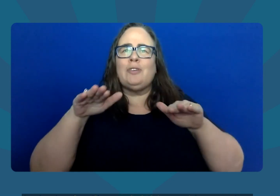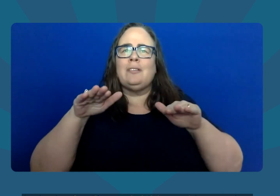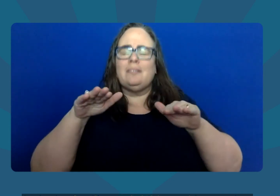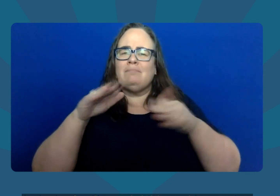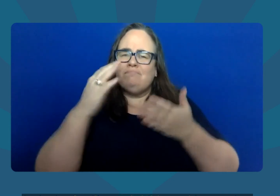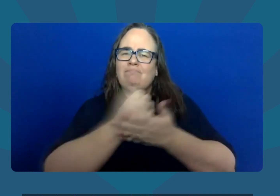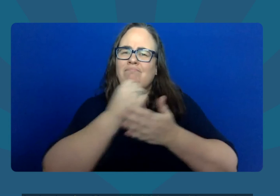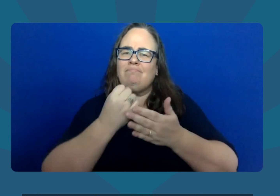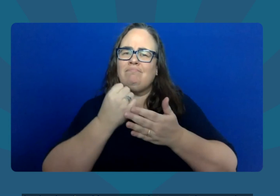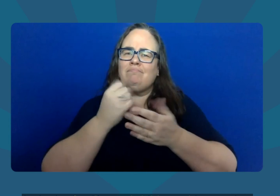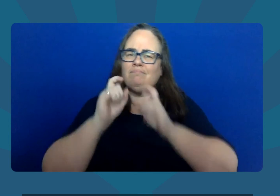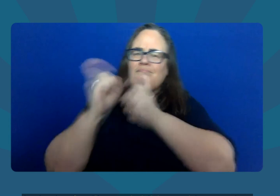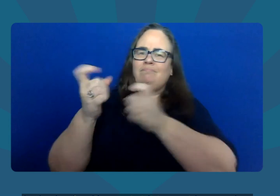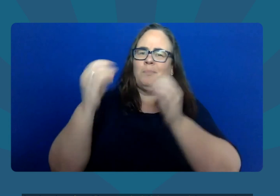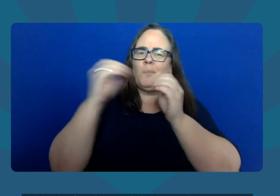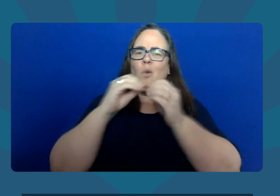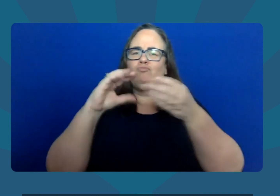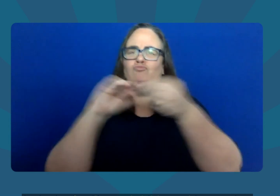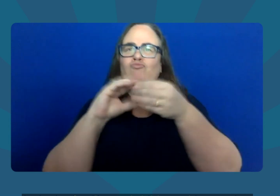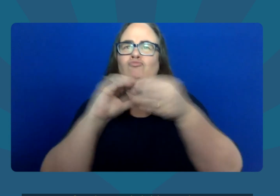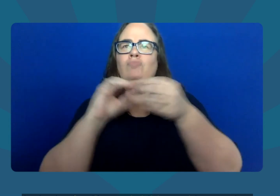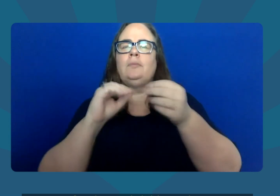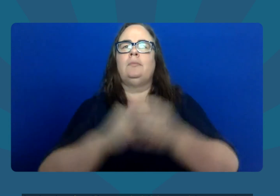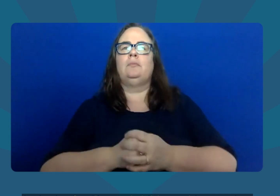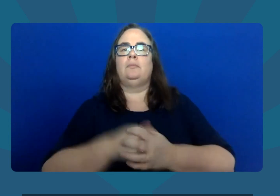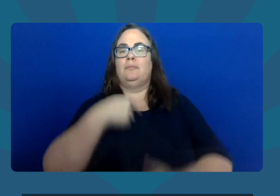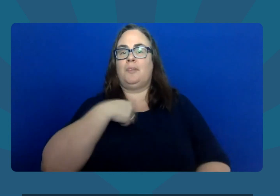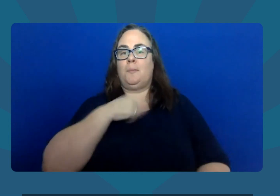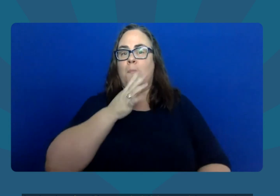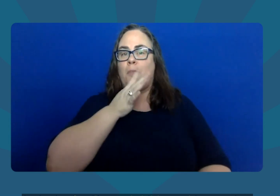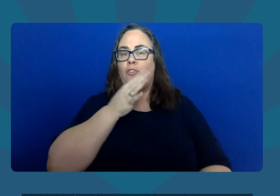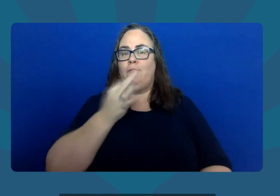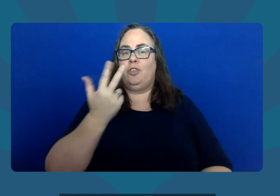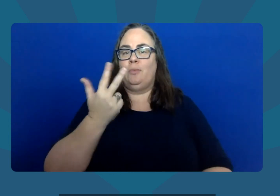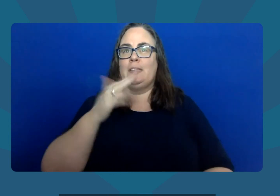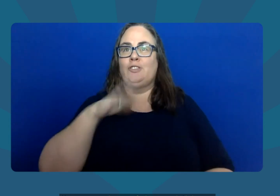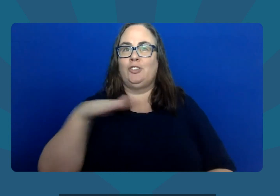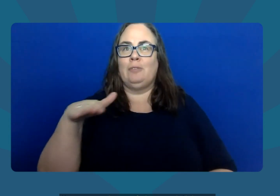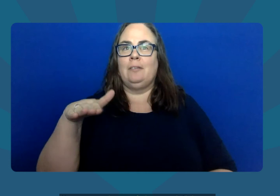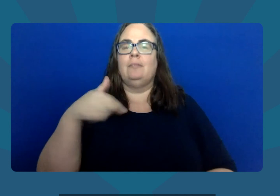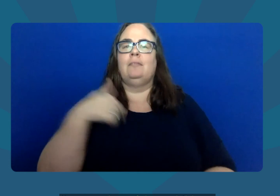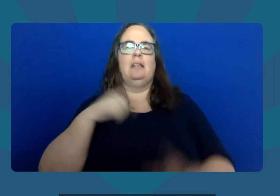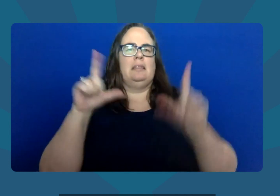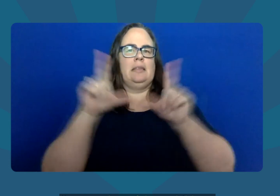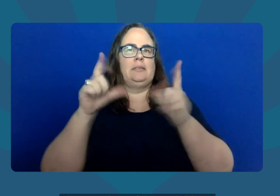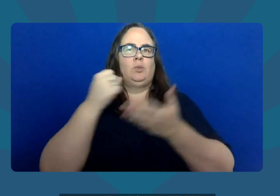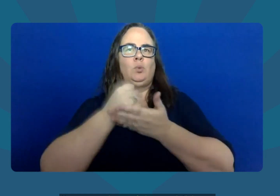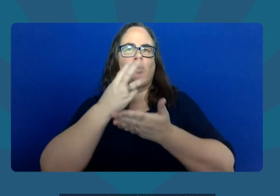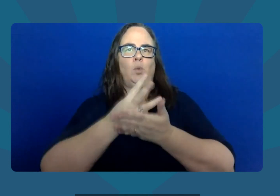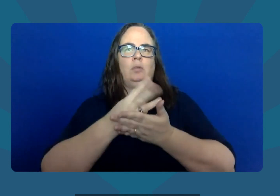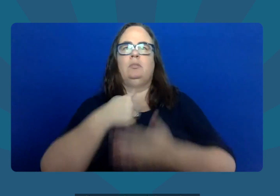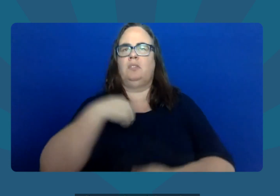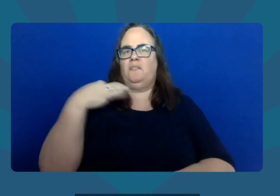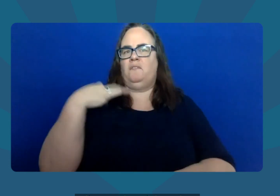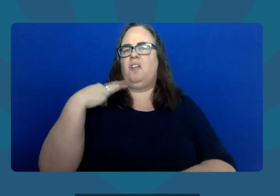Let's give families and children a bigger voice. I'm a mother of 3 children,